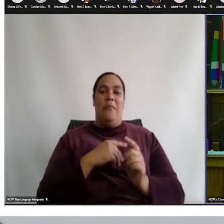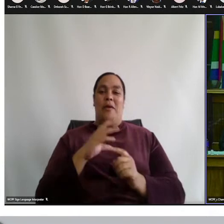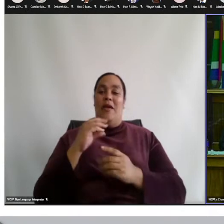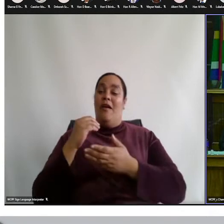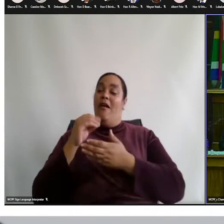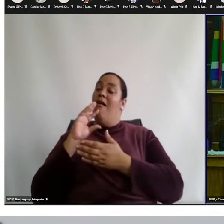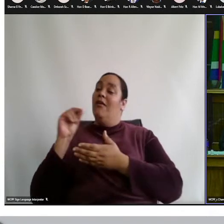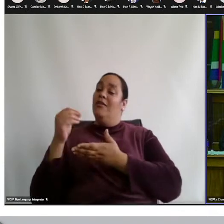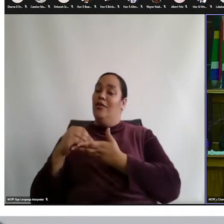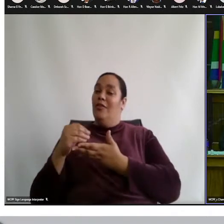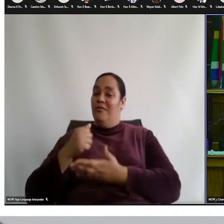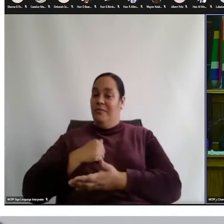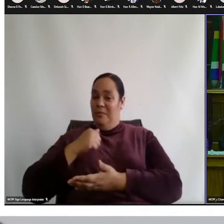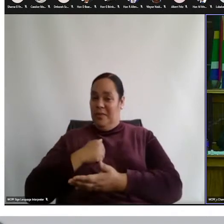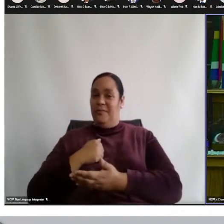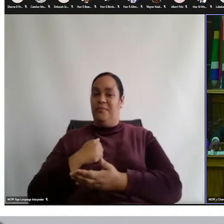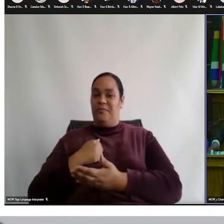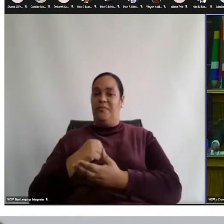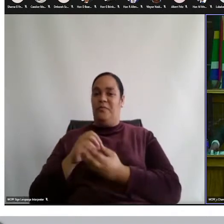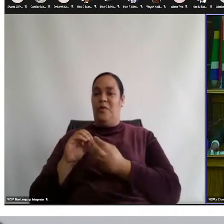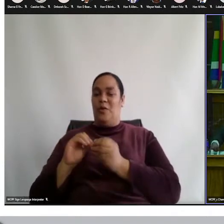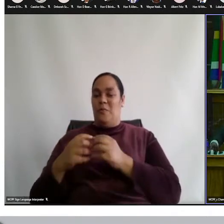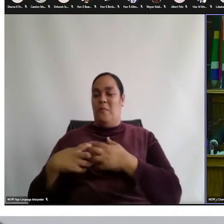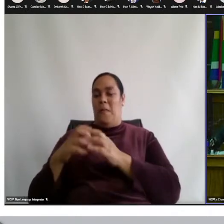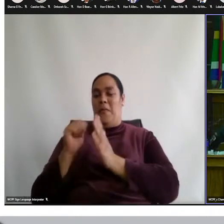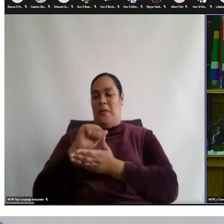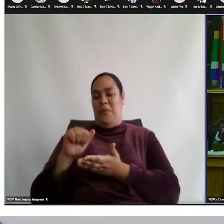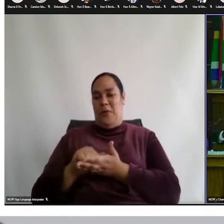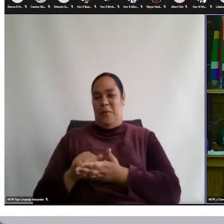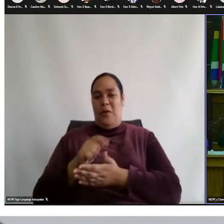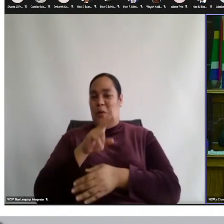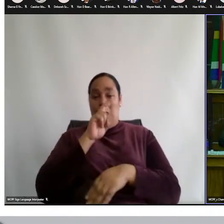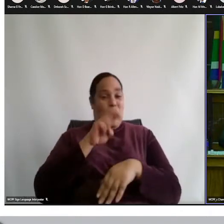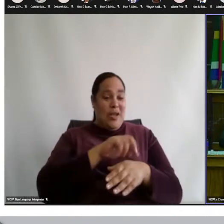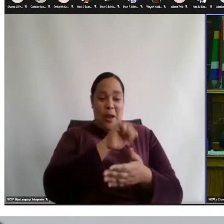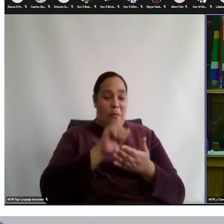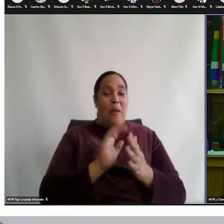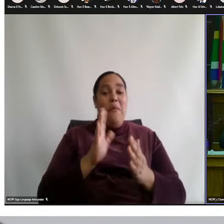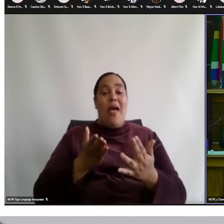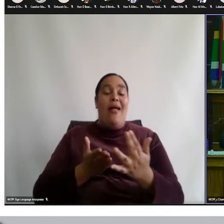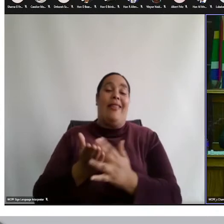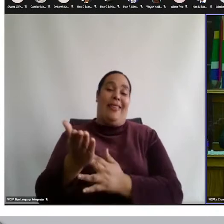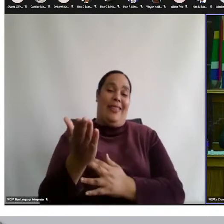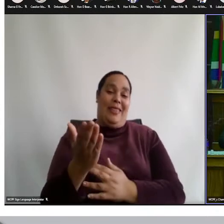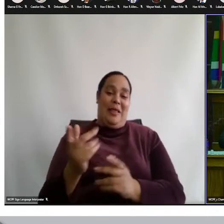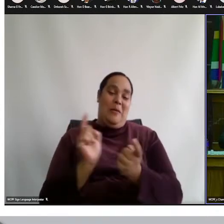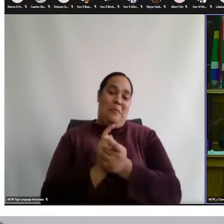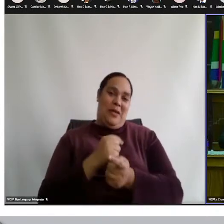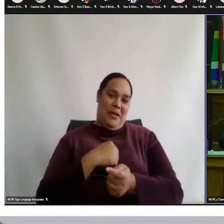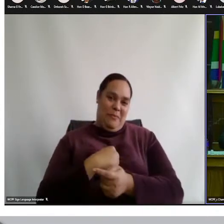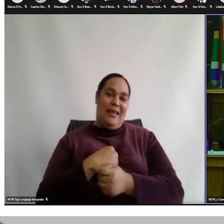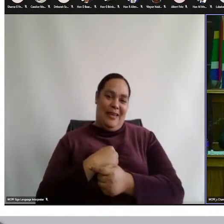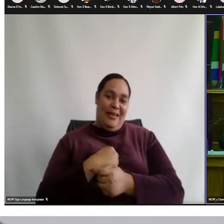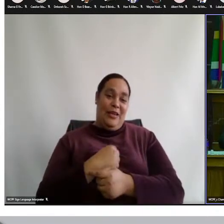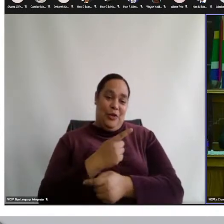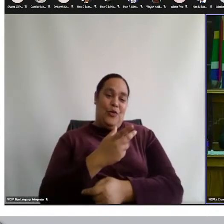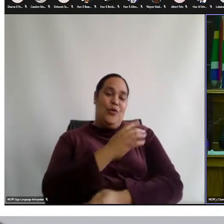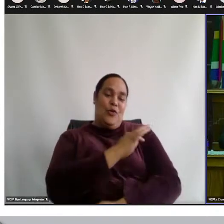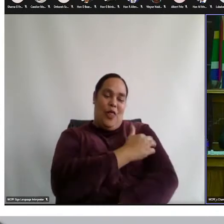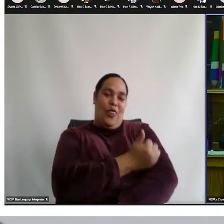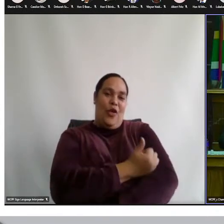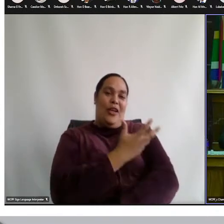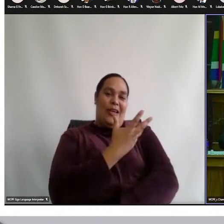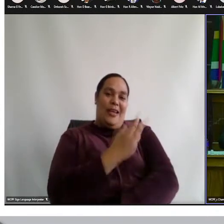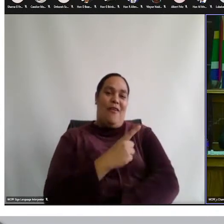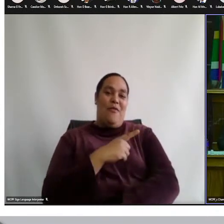to activate that. So you don't need to make appointment. Just walk there to see the speaker. I think you've got that authority, given your years